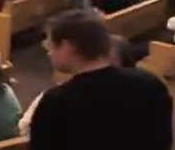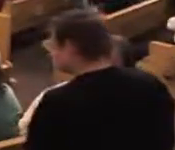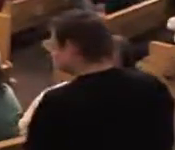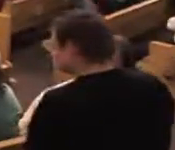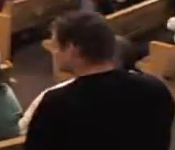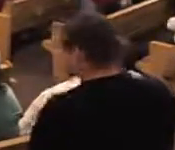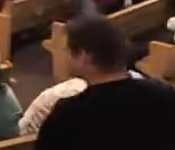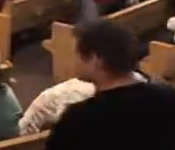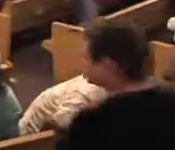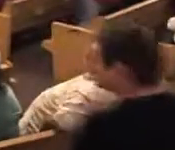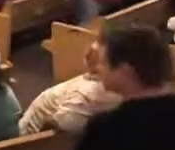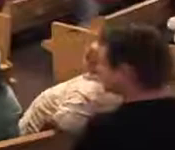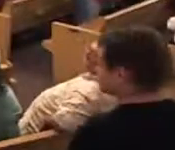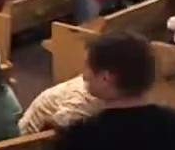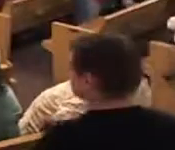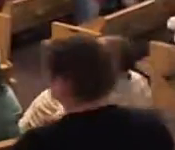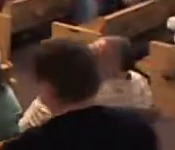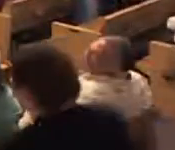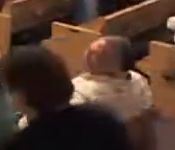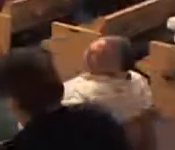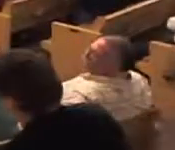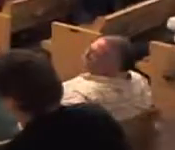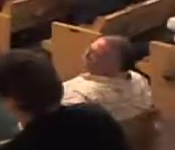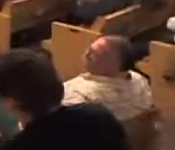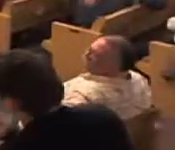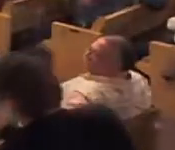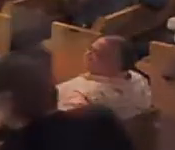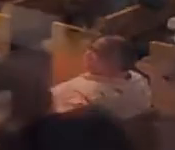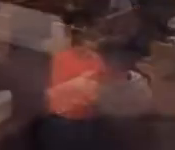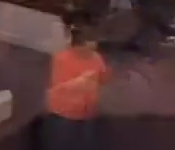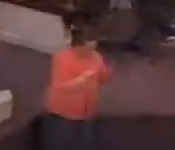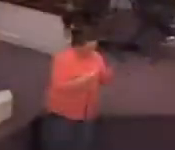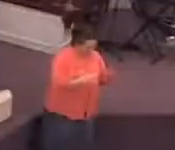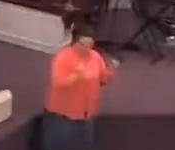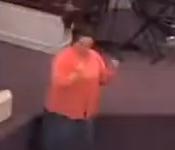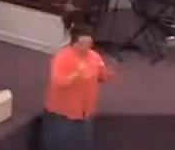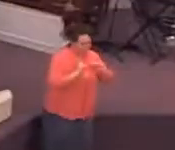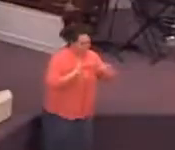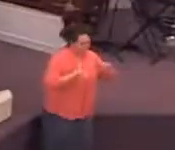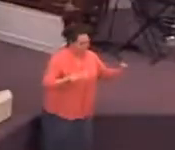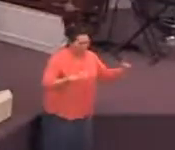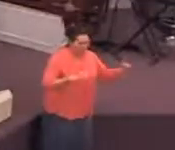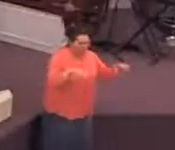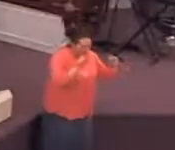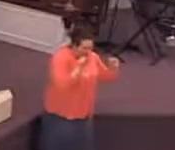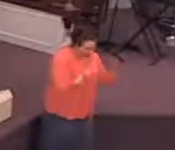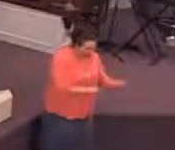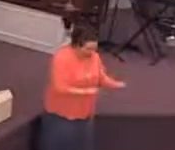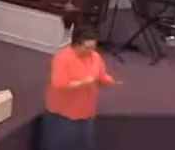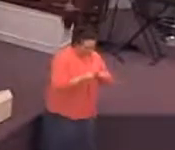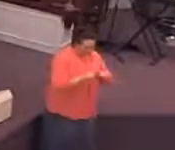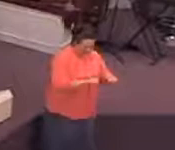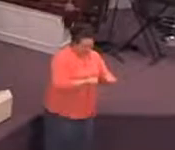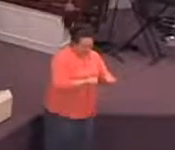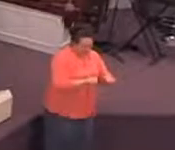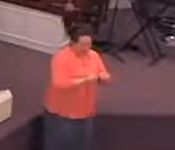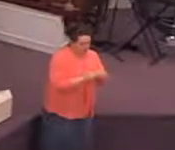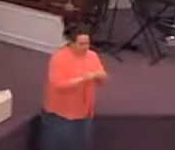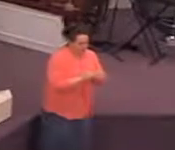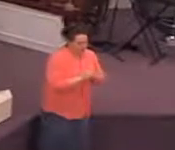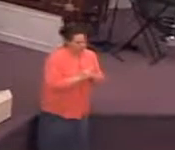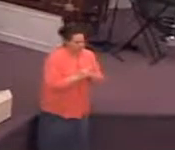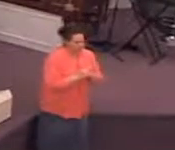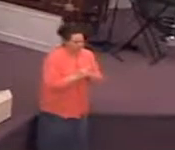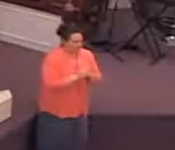in revival. We're going to excel in revival. We're going to do all that we can to continue the thrust that God